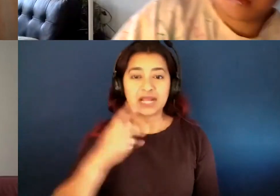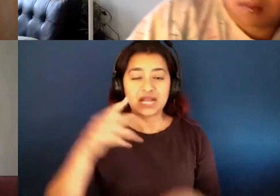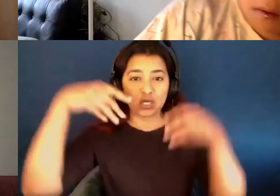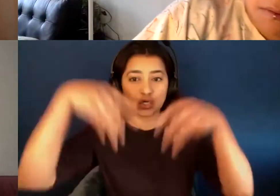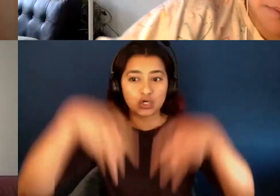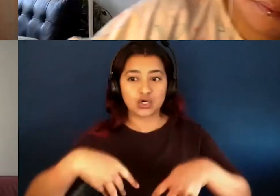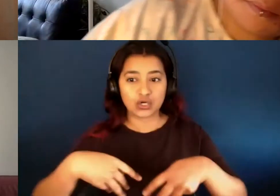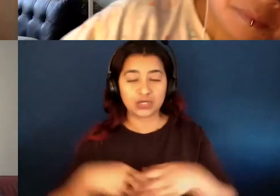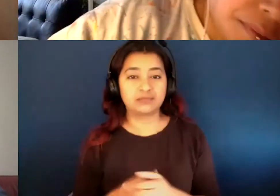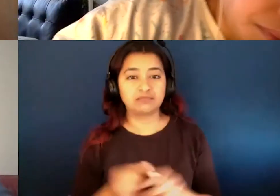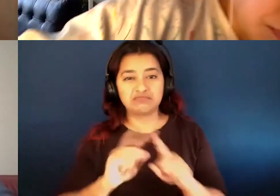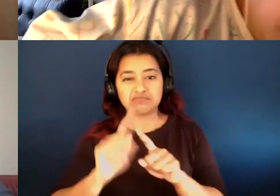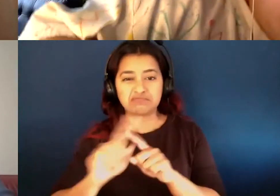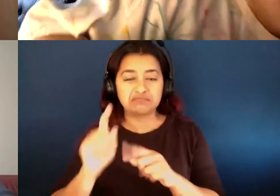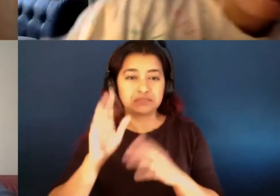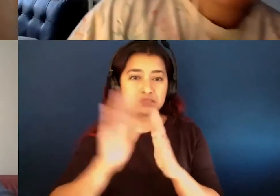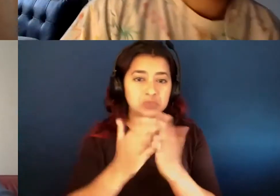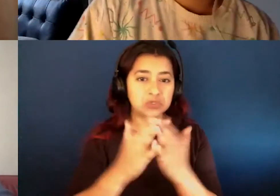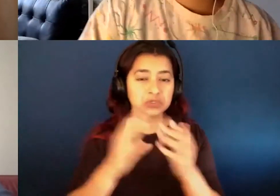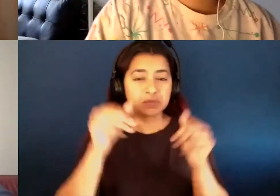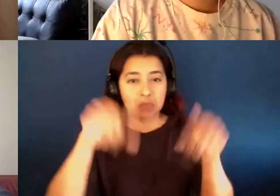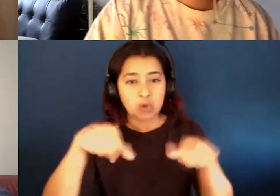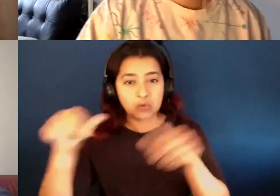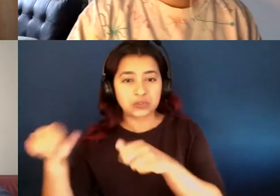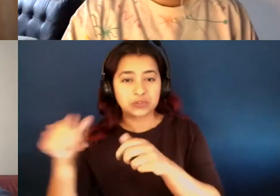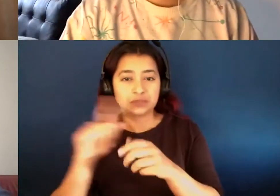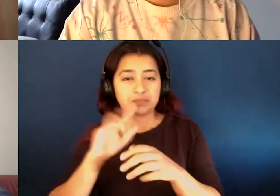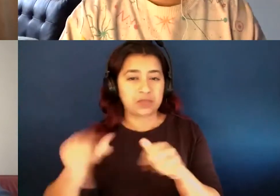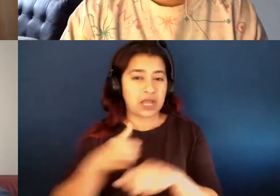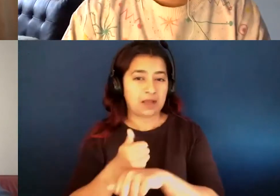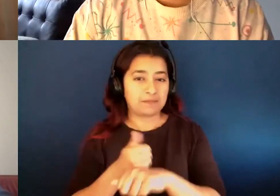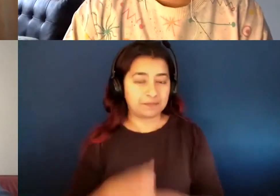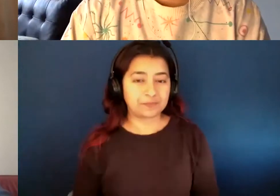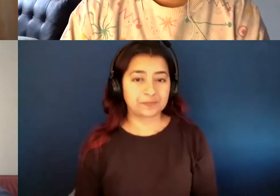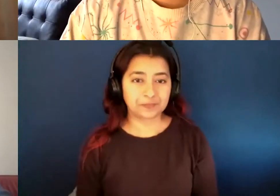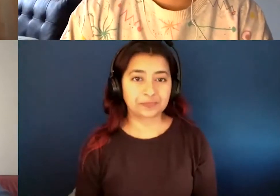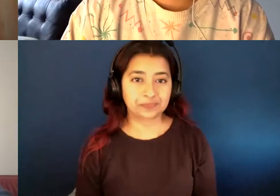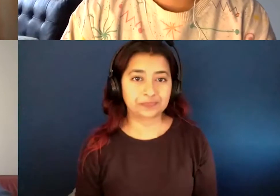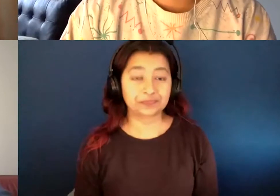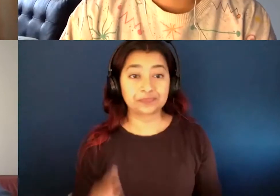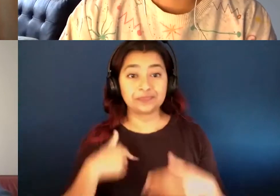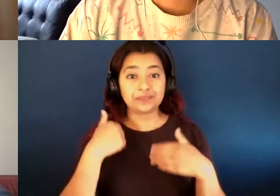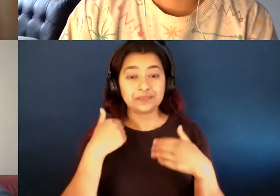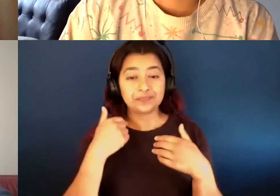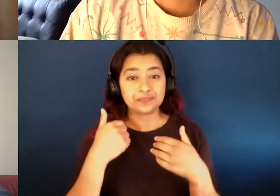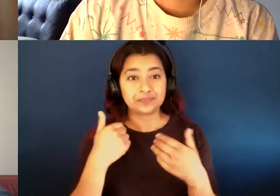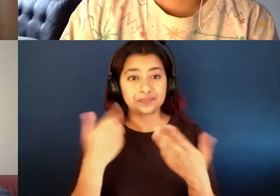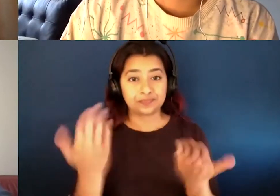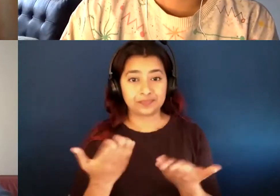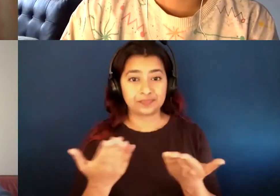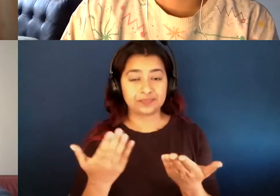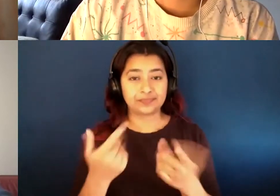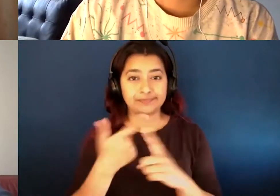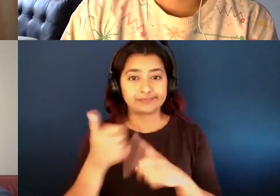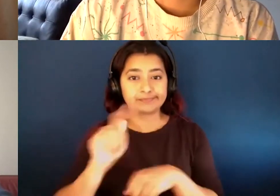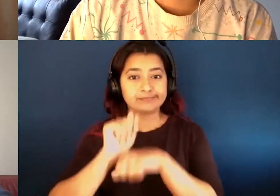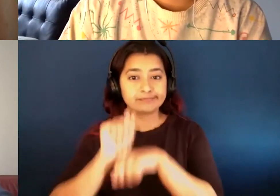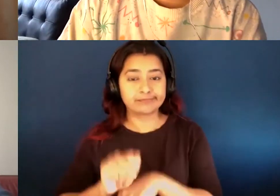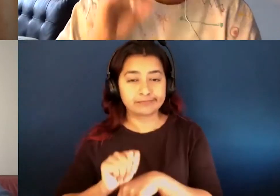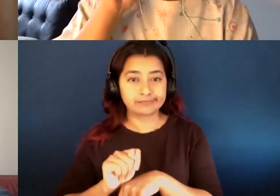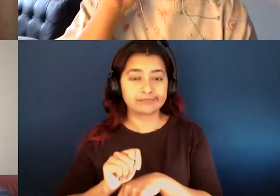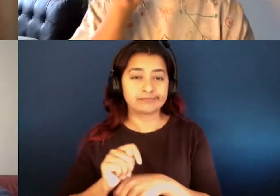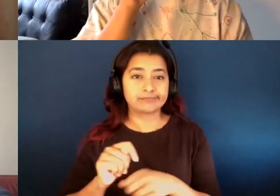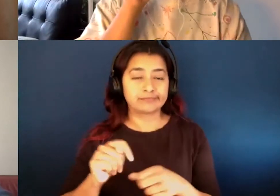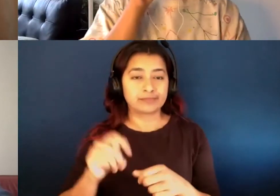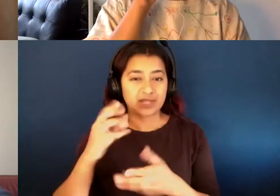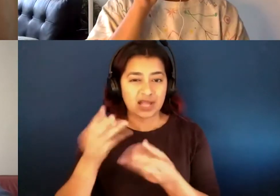various knickknacks like books and posters are behind me as well. I am speaking to you from the traditional and unceded land